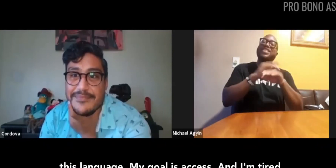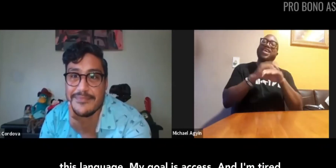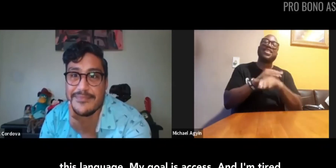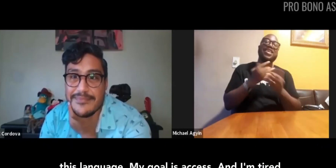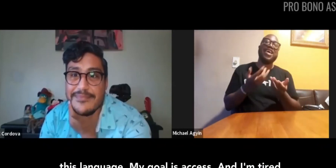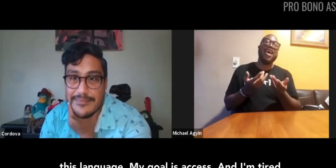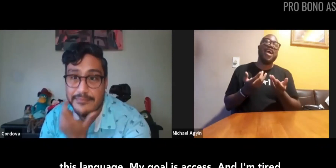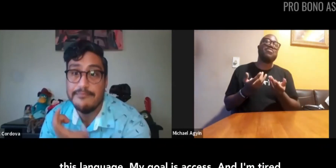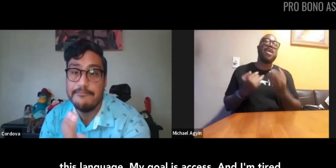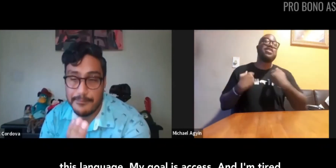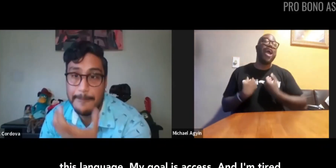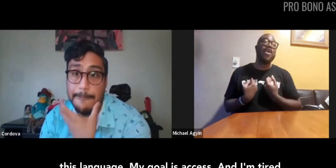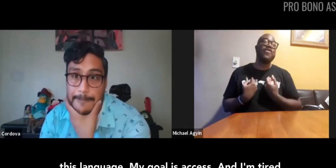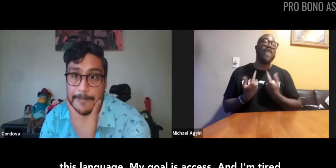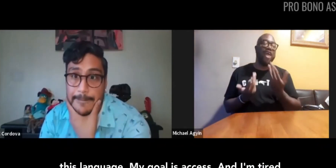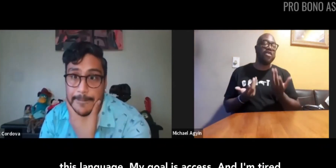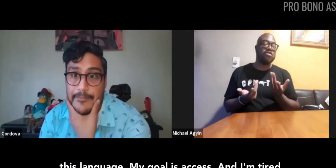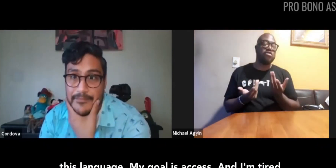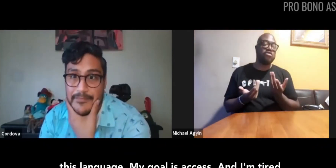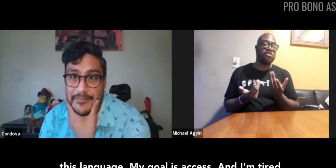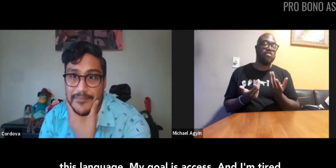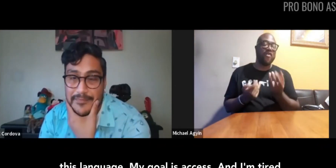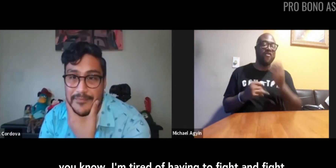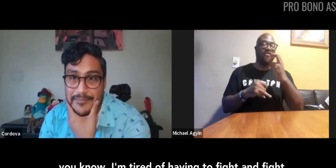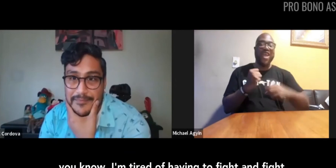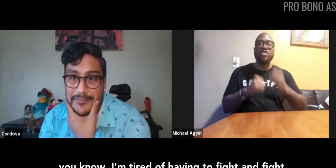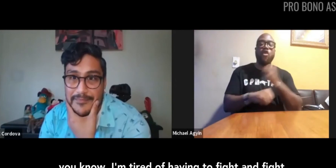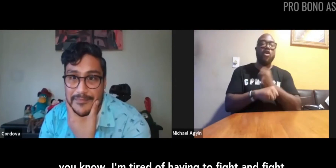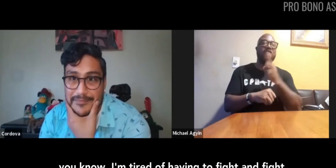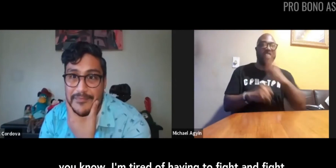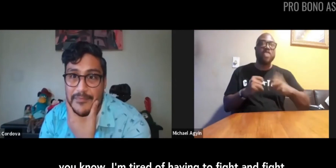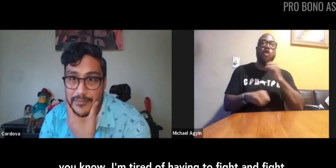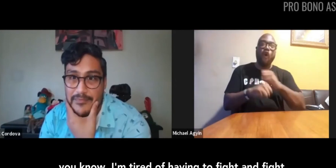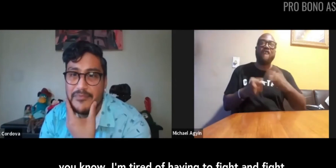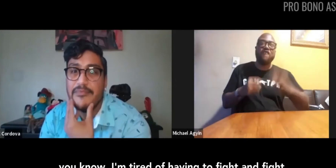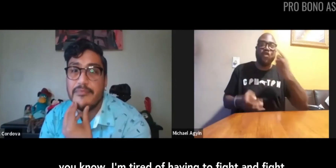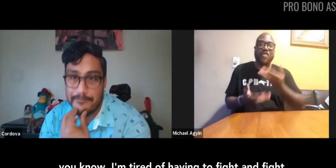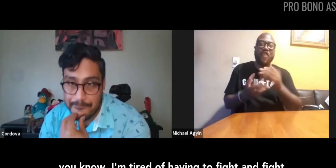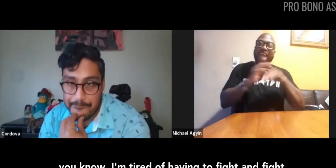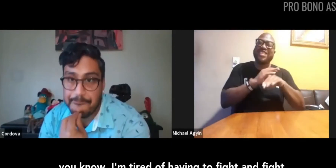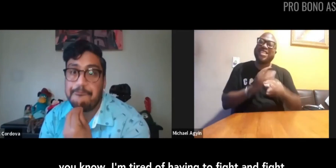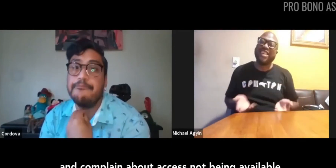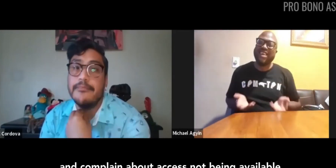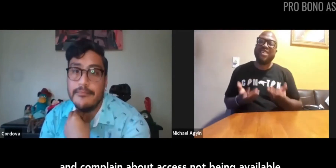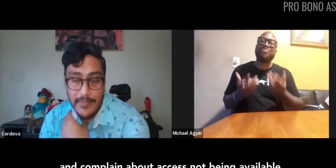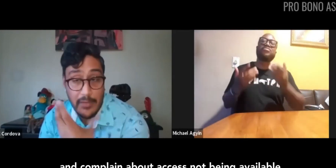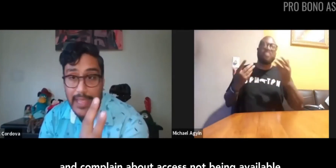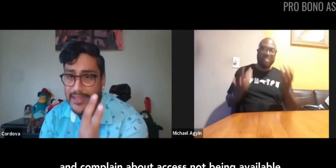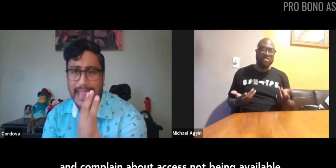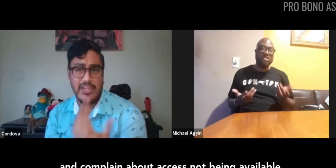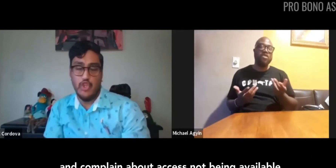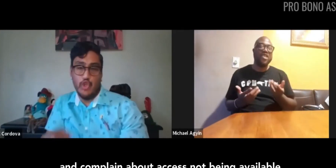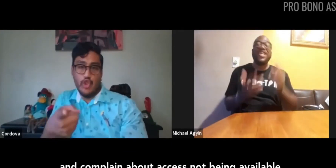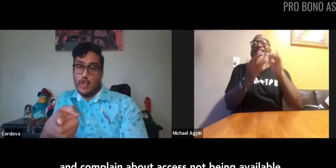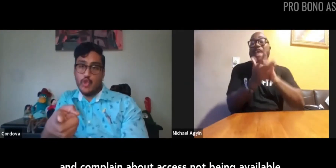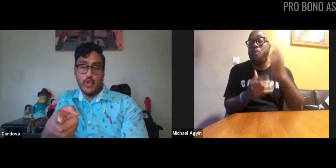My goal is access. And I'm tired, I'm tired of having to fight and complain about